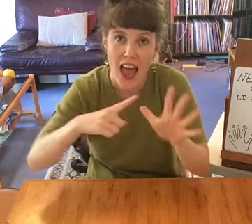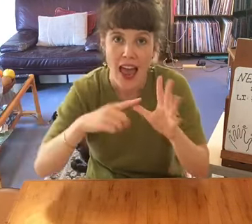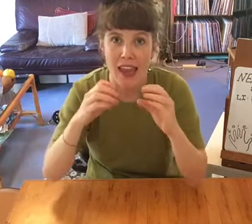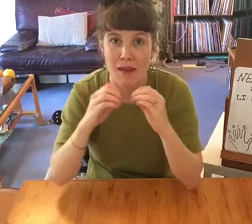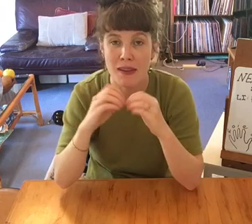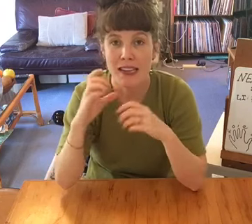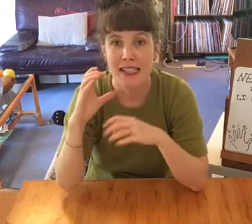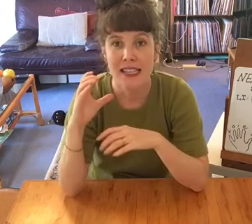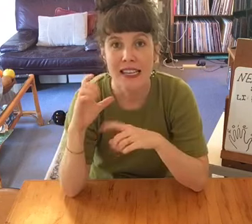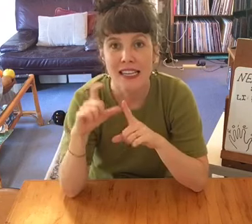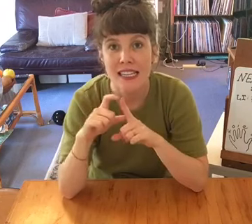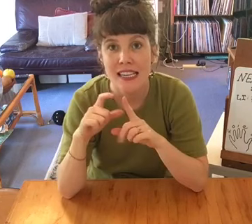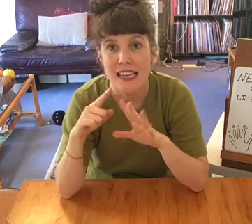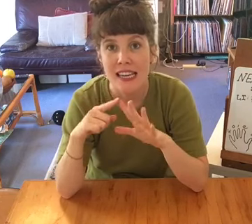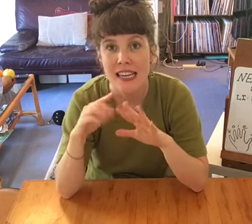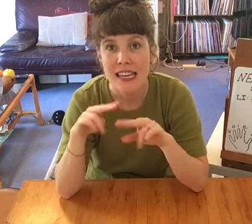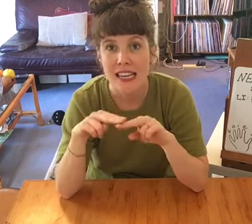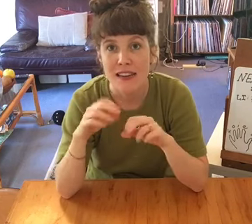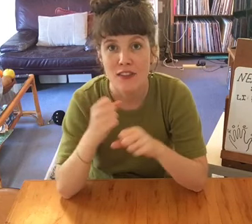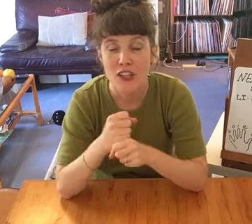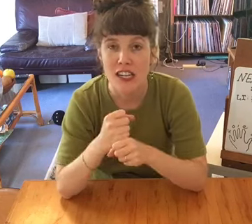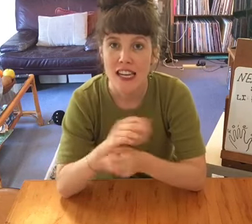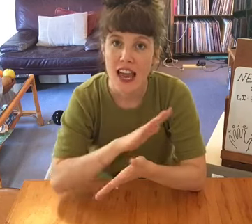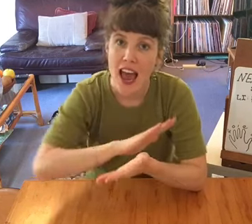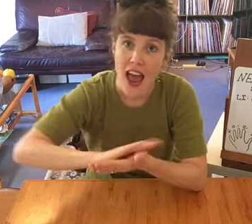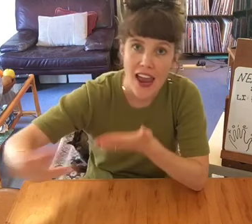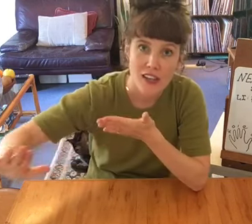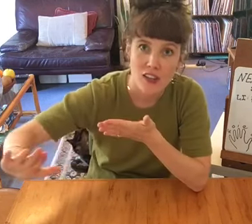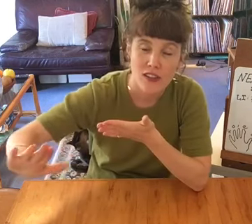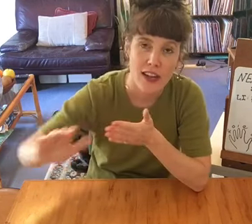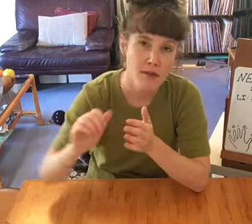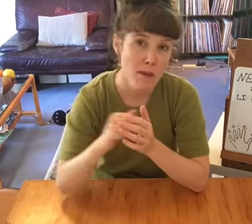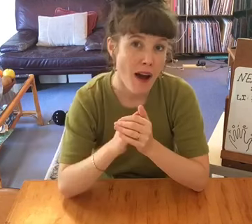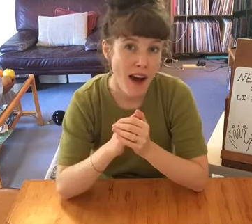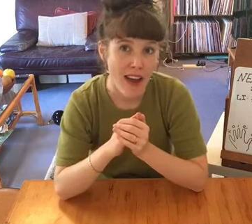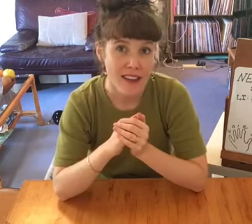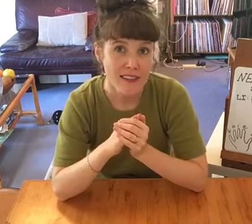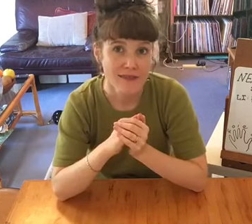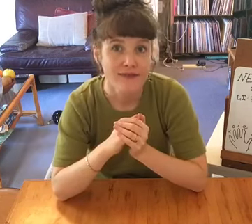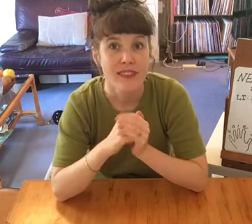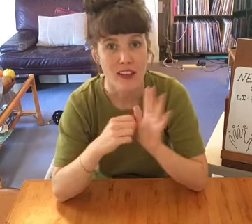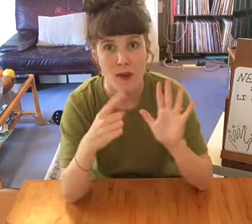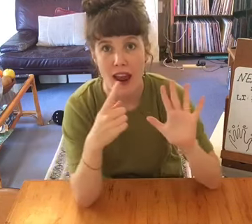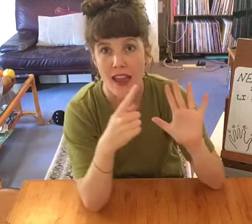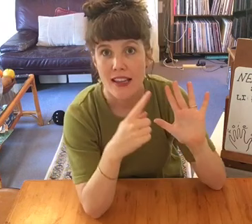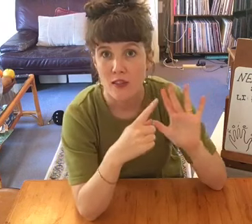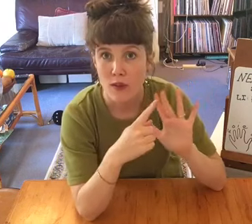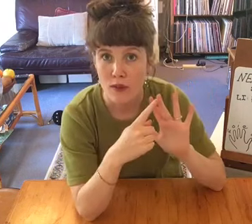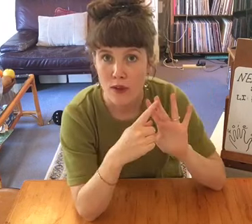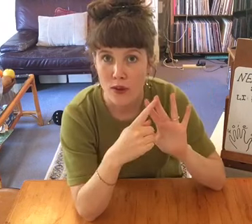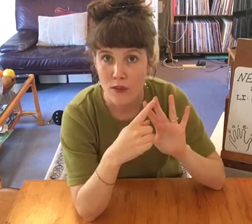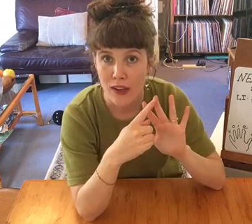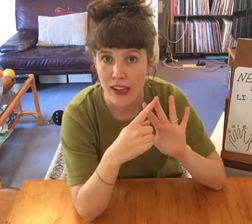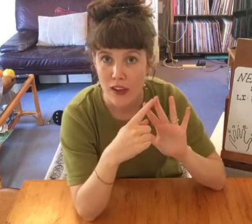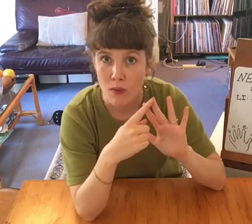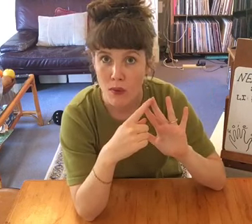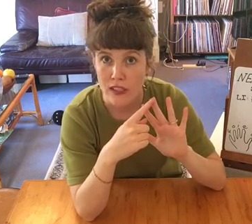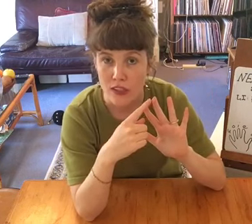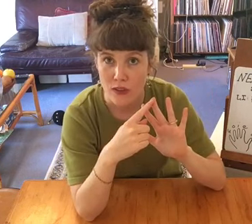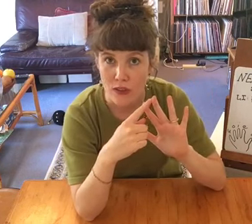A, B, C, D, E, F, G, H. Now do you remember I? That's right, it's your third finger. You're pointing to your third